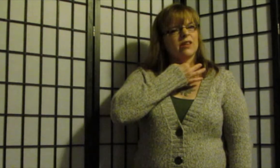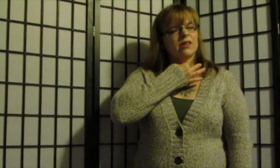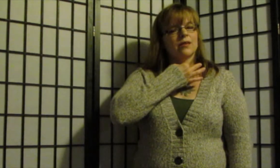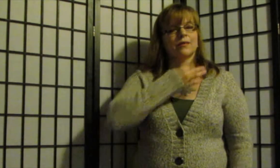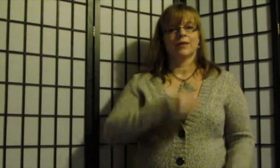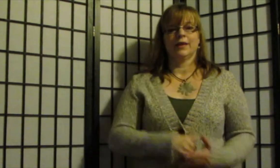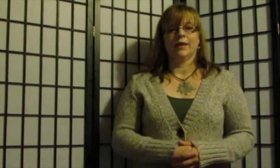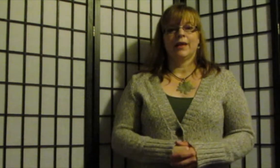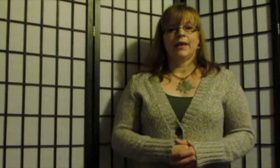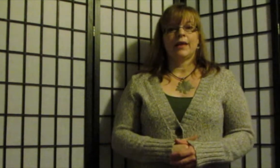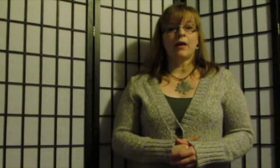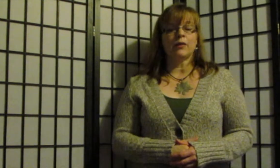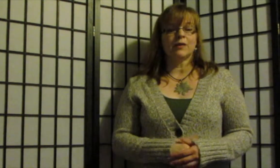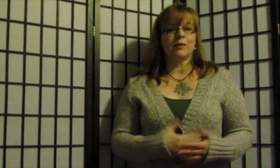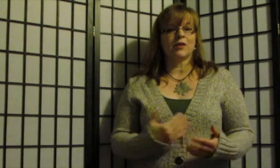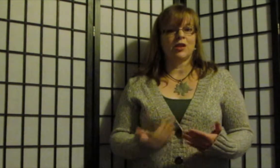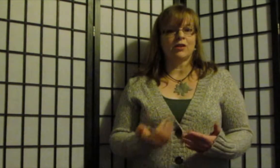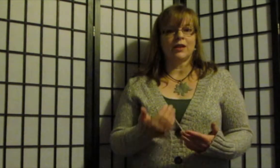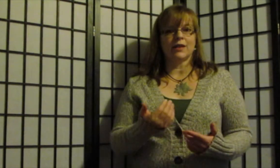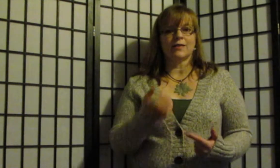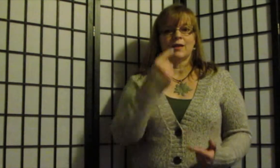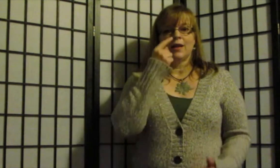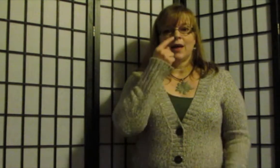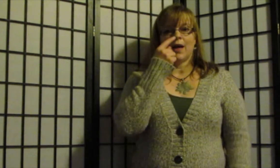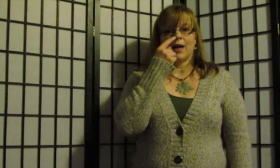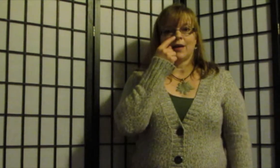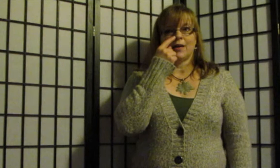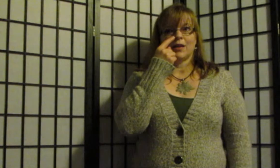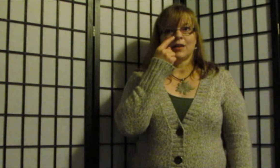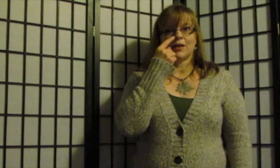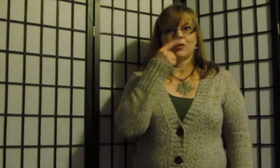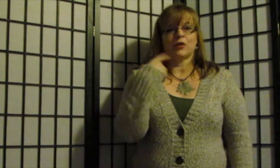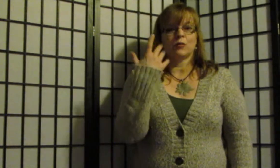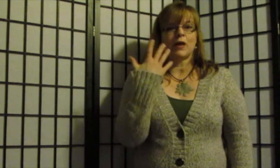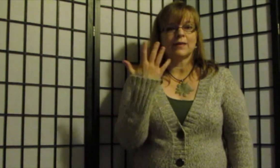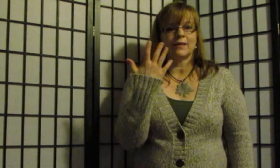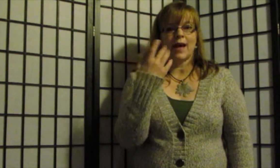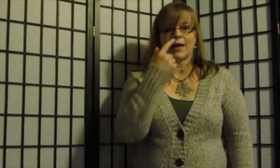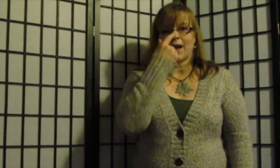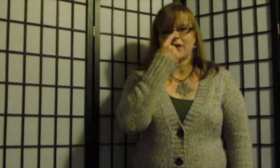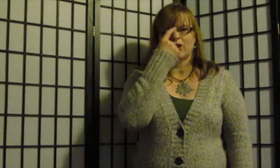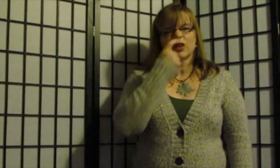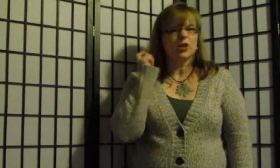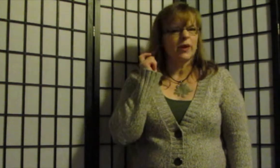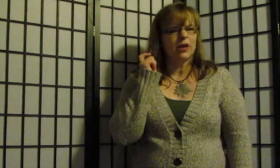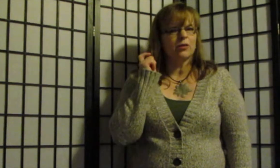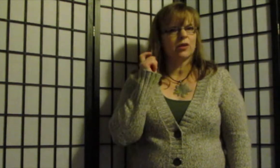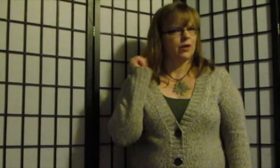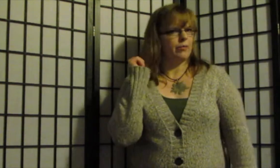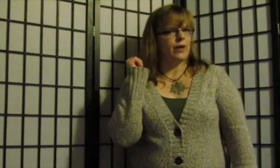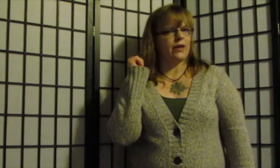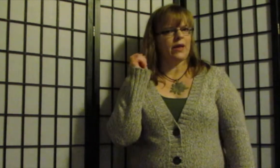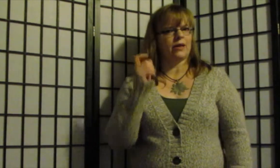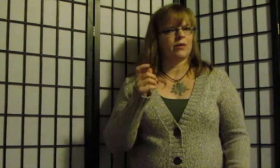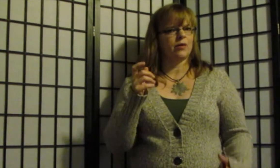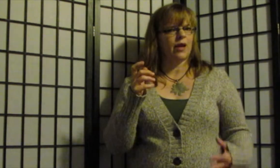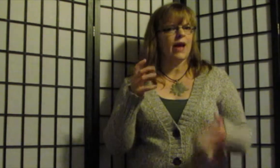Curious. Now, when someone's curious, to express that, I scrunch my nose up and ask